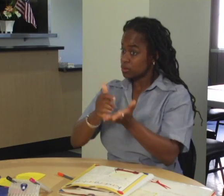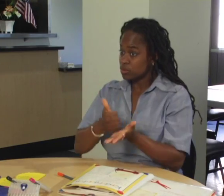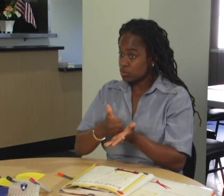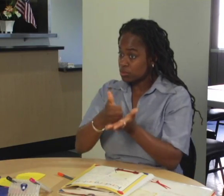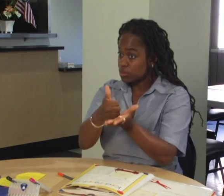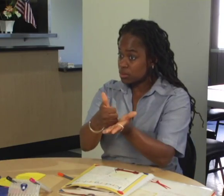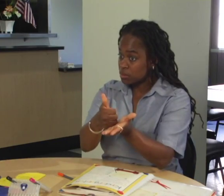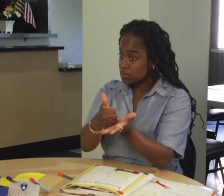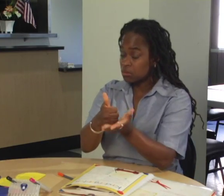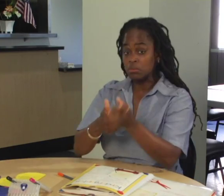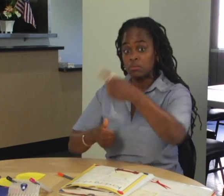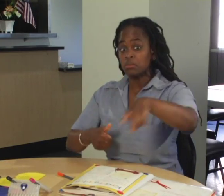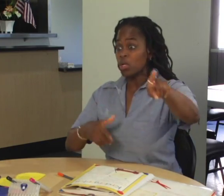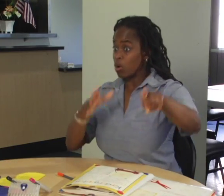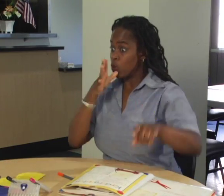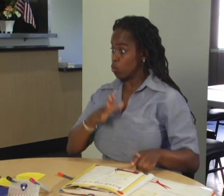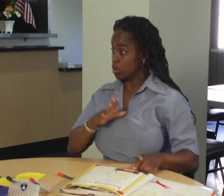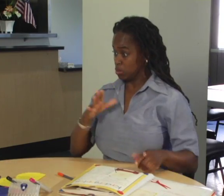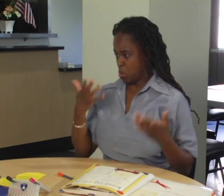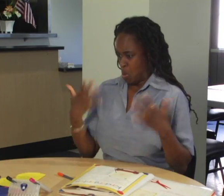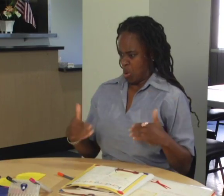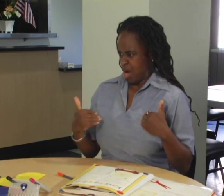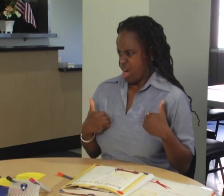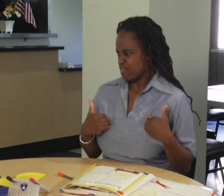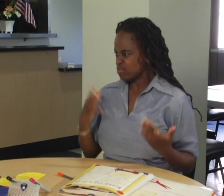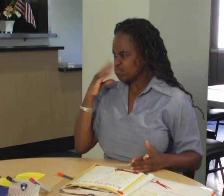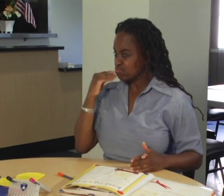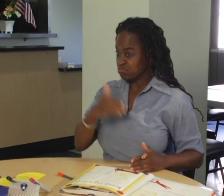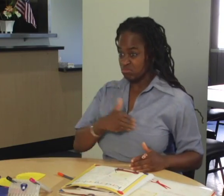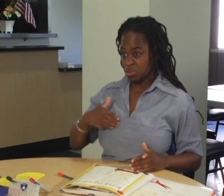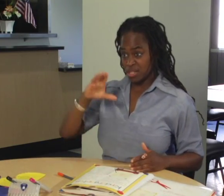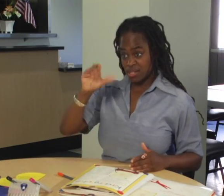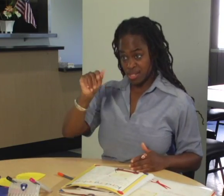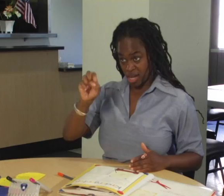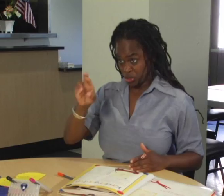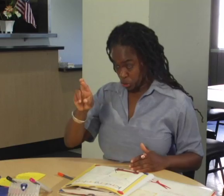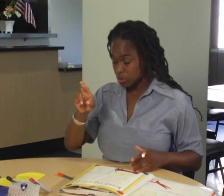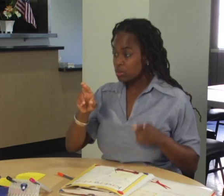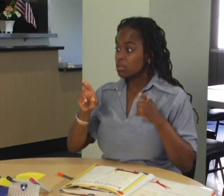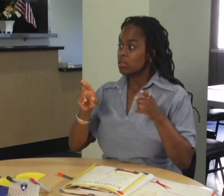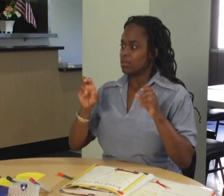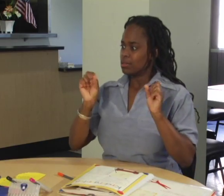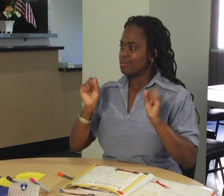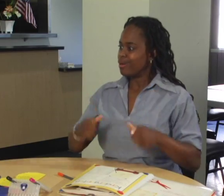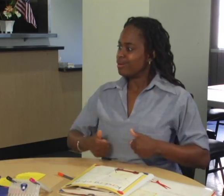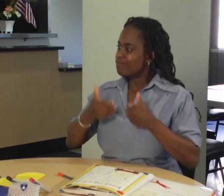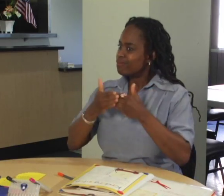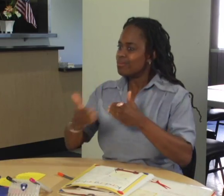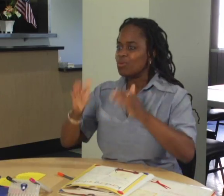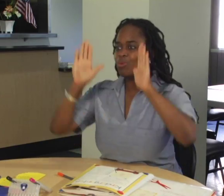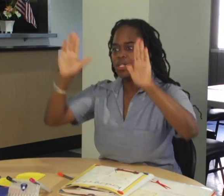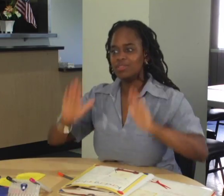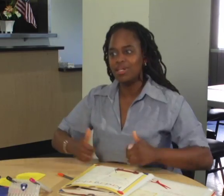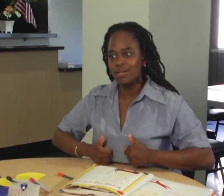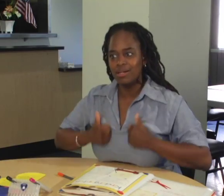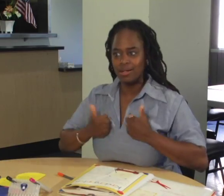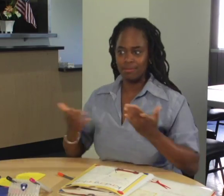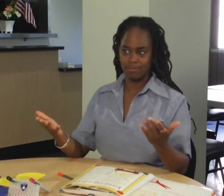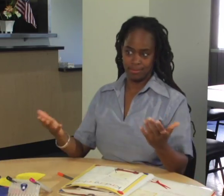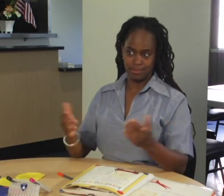these days. Listen, I know many women who've had breast cancer and have lived long, full, wonderful lives after